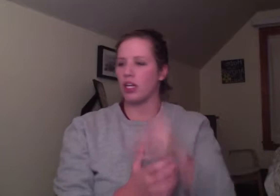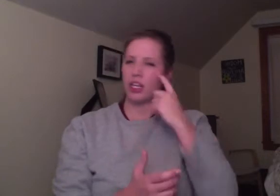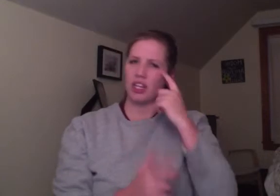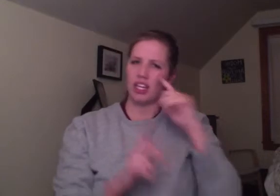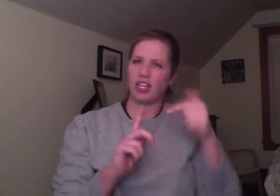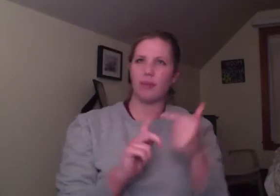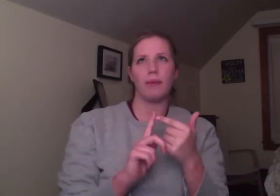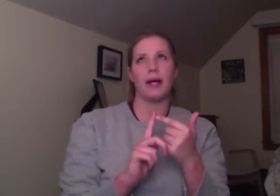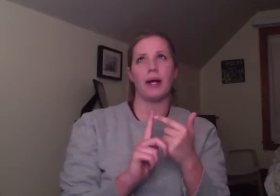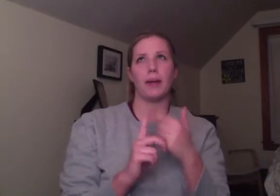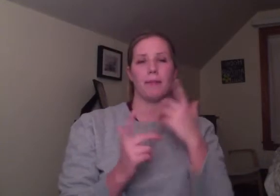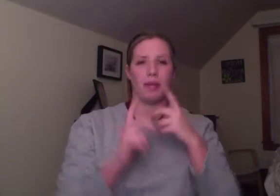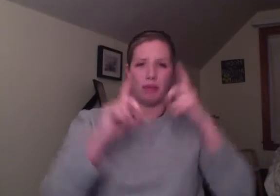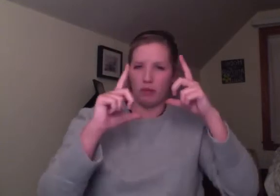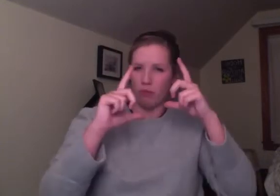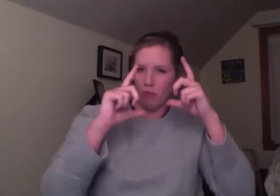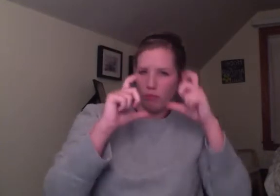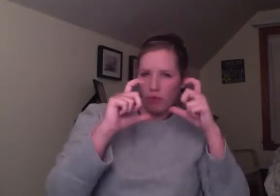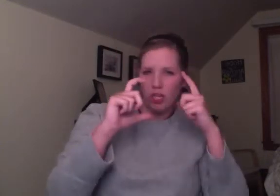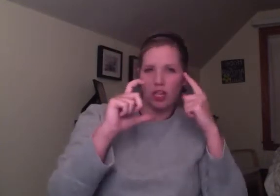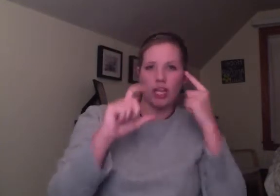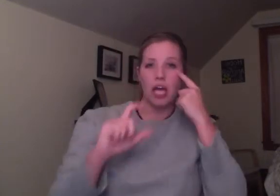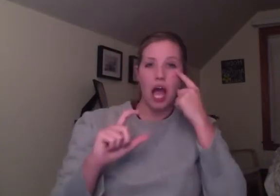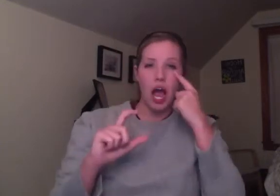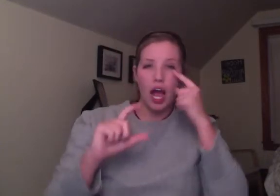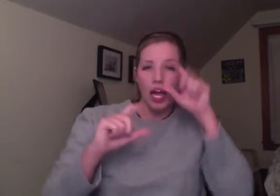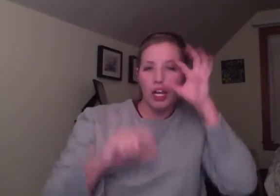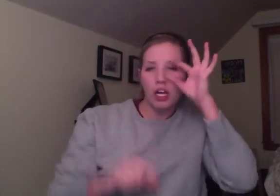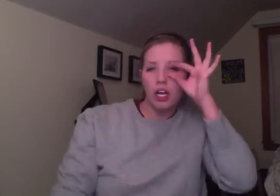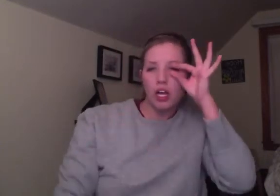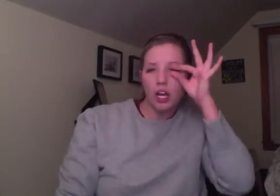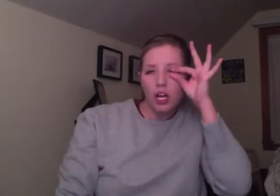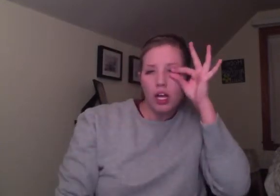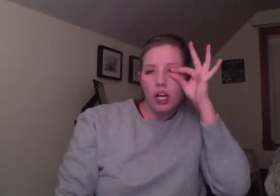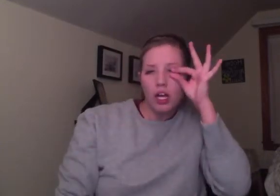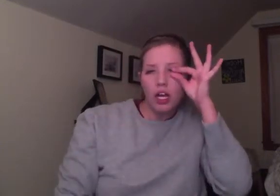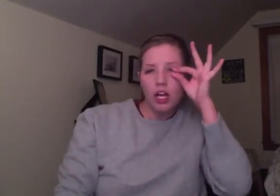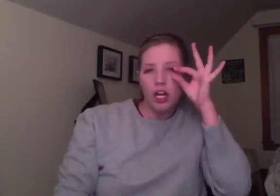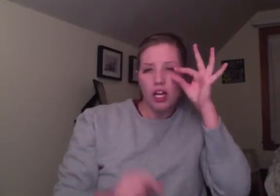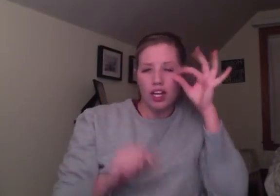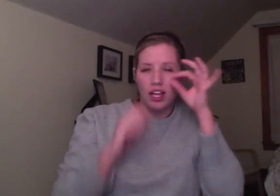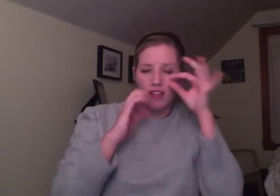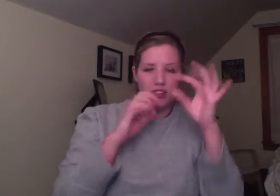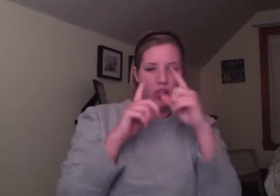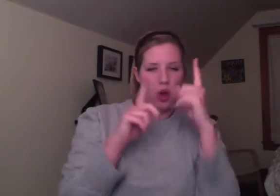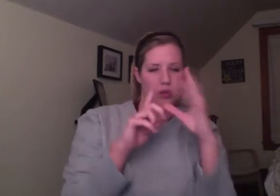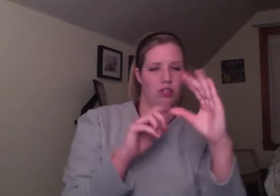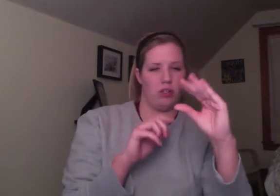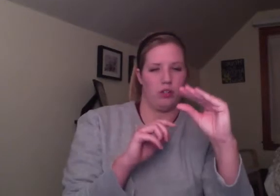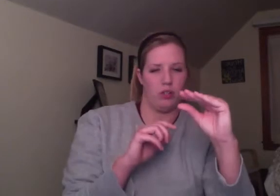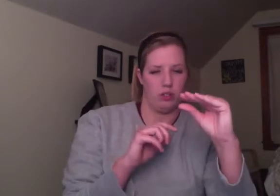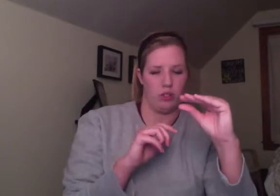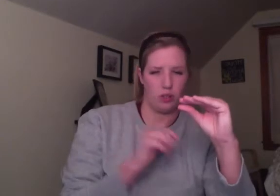the eyelid. So the eyelid's always closed, and when you push the camera to take the button, when you push the button to take the